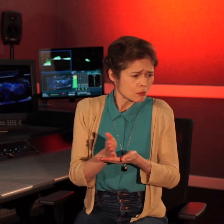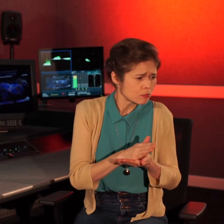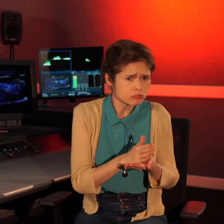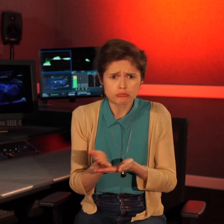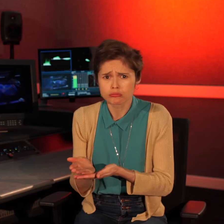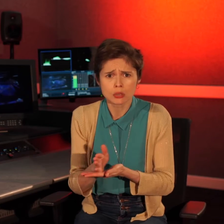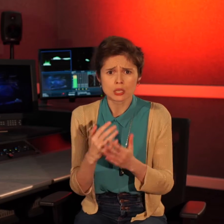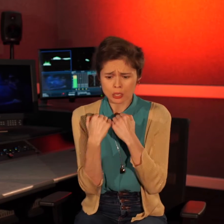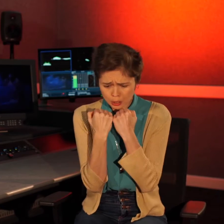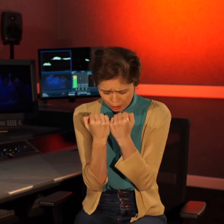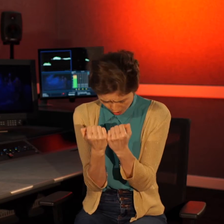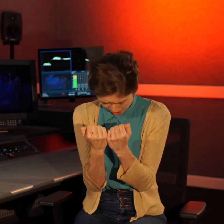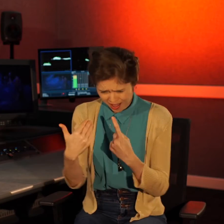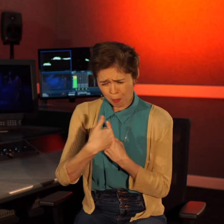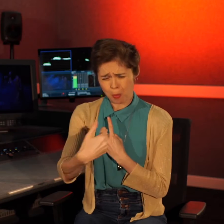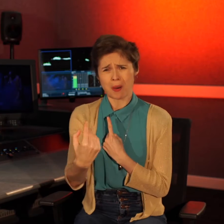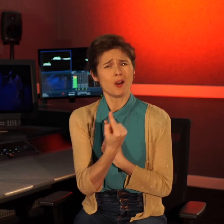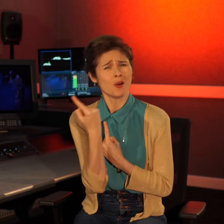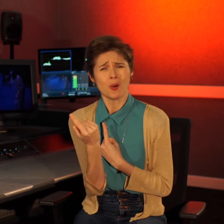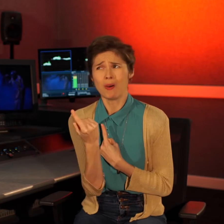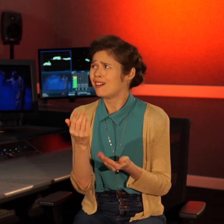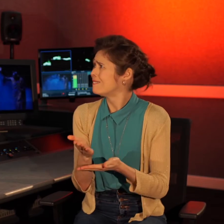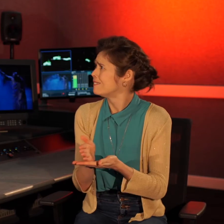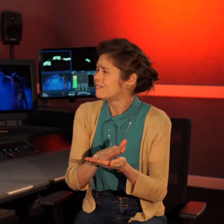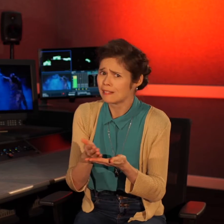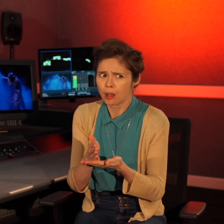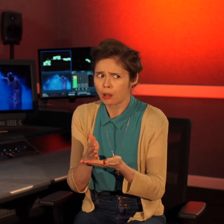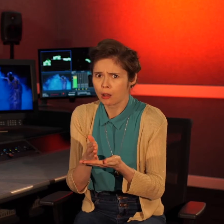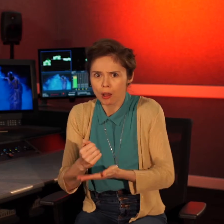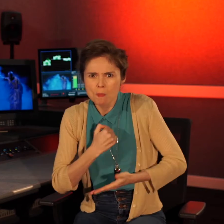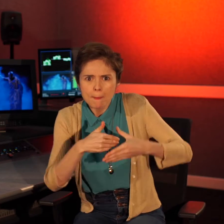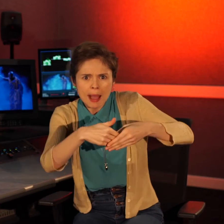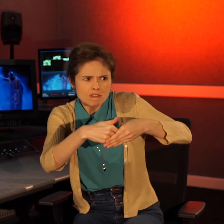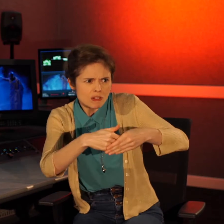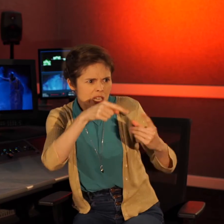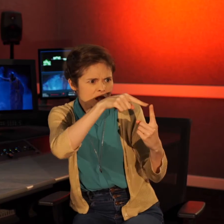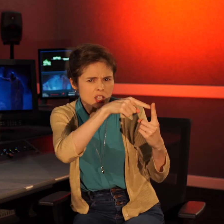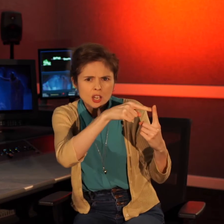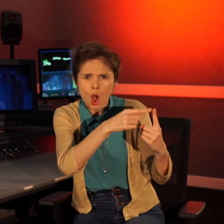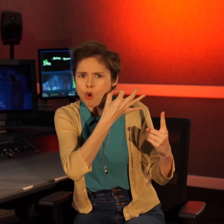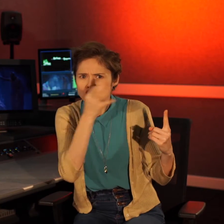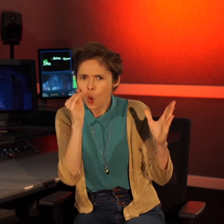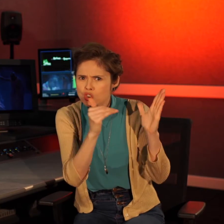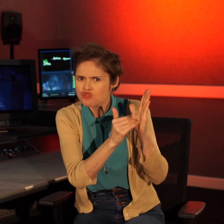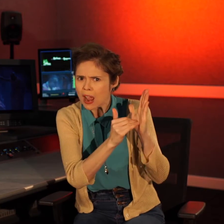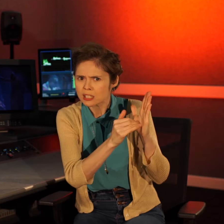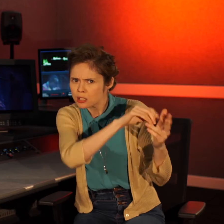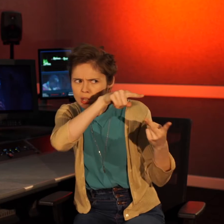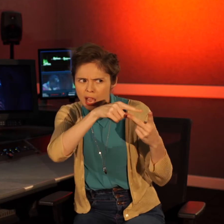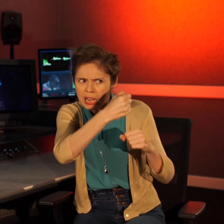Hamlet feels he can't trust his own senses. He can't trust the loyalty of his old friends Rosencrantz and